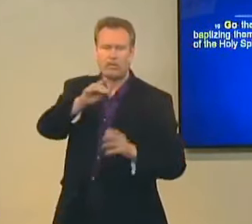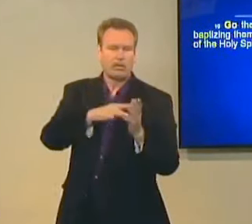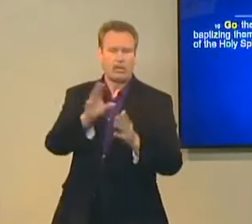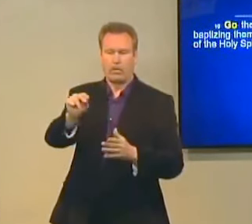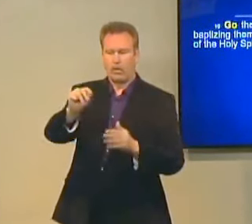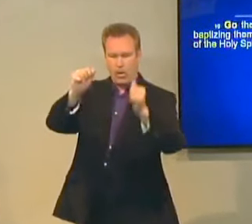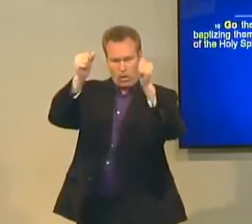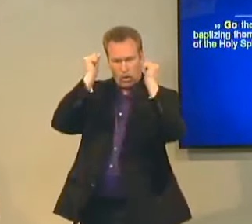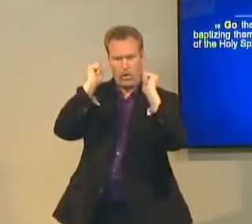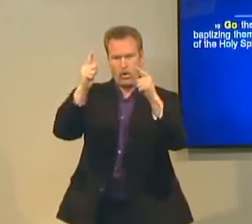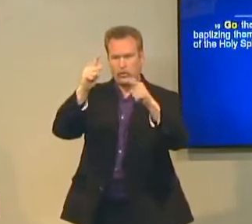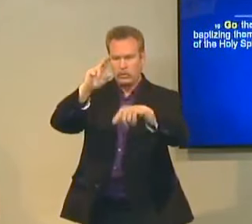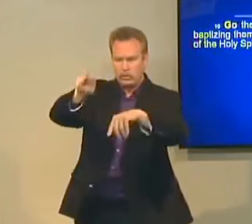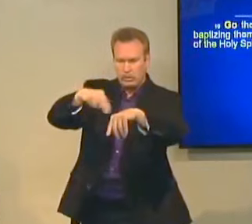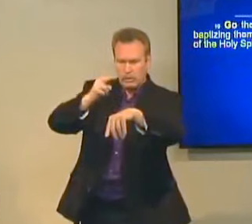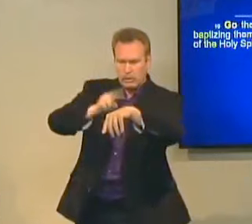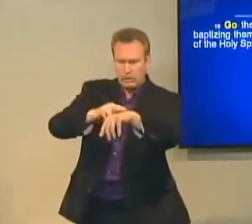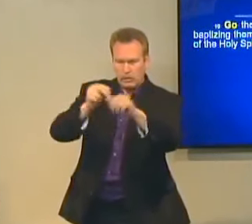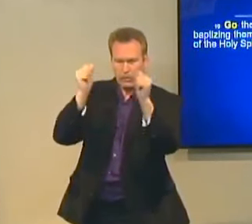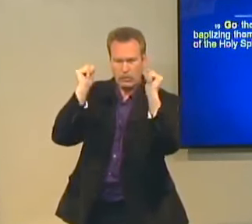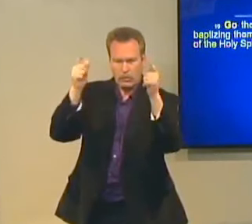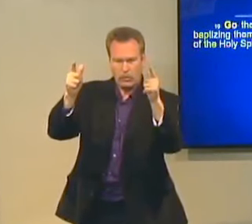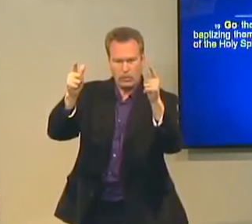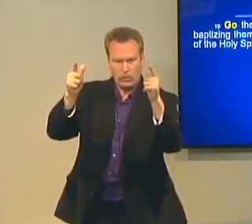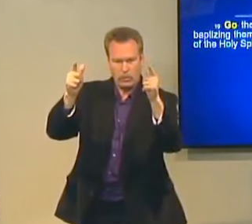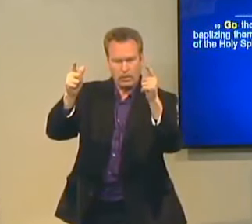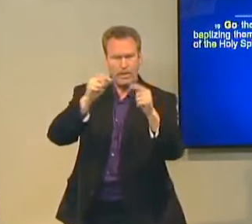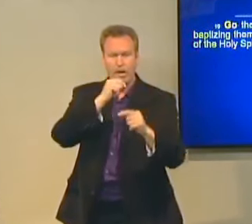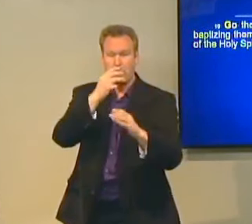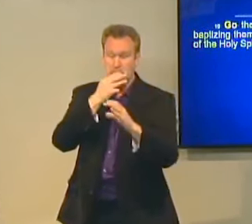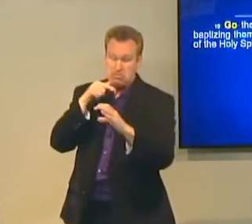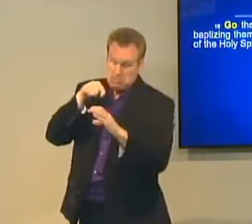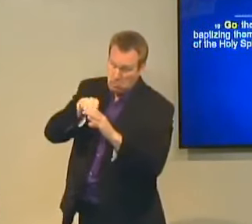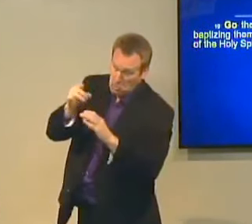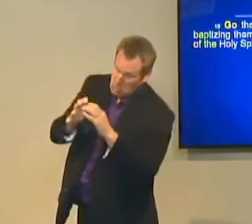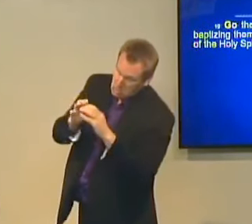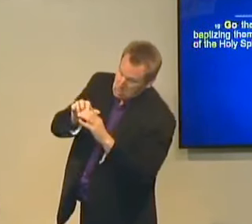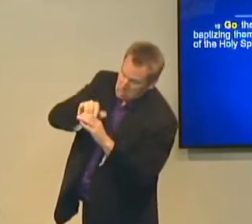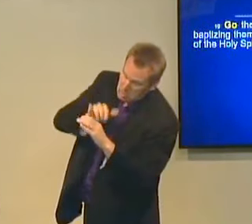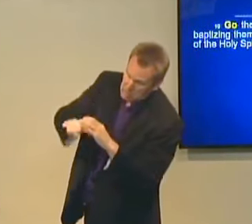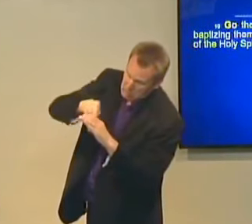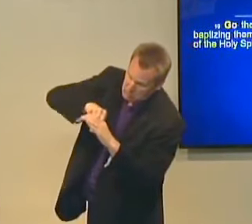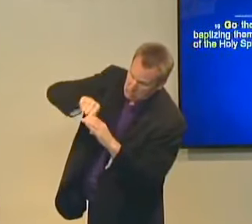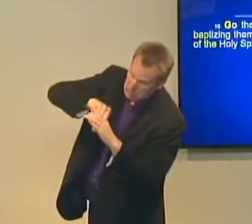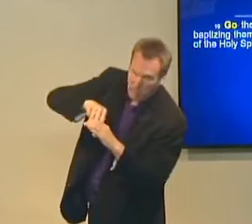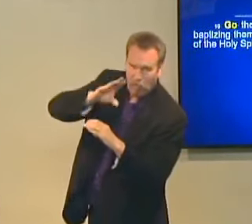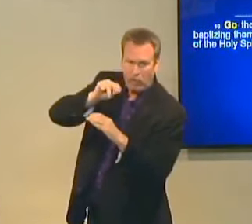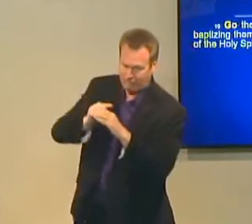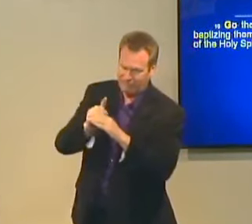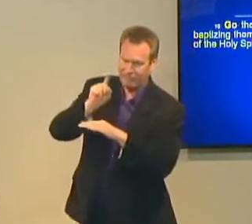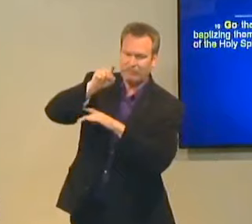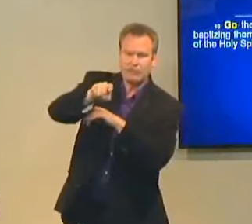fact because the Jewish people at this time thought that only the Jews were going to be saved it's just for us